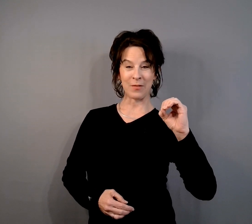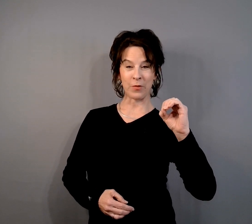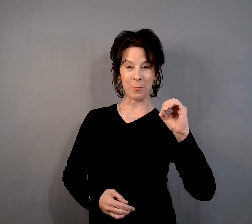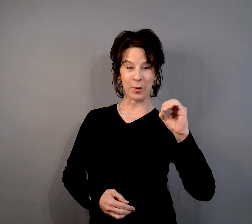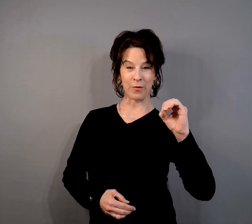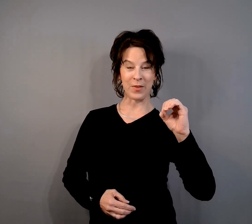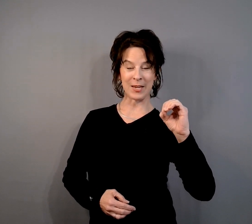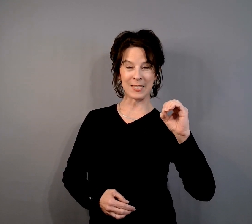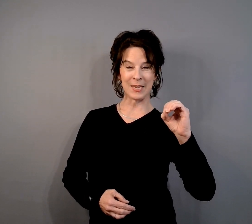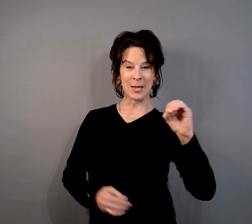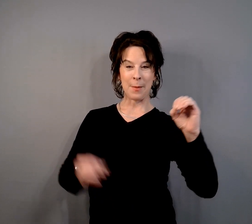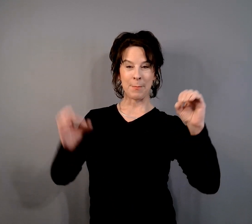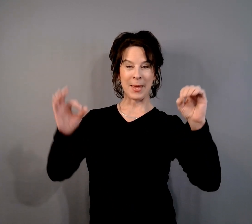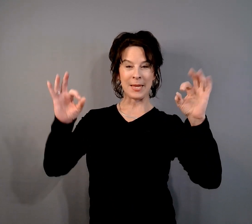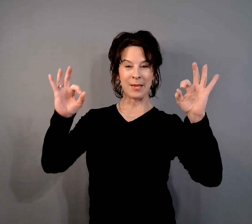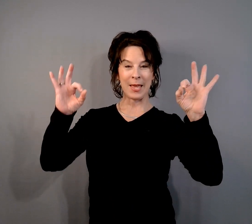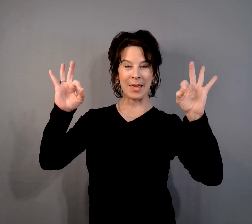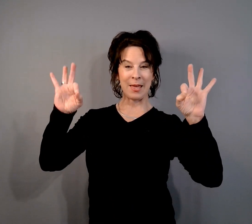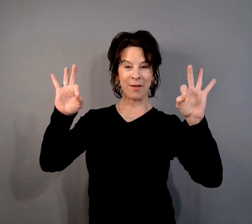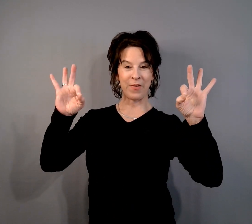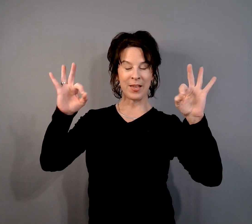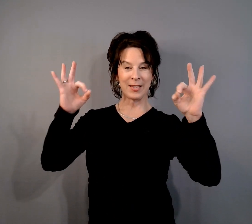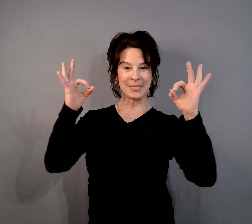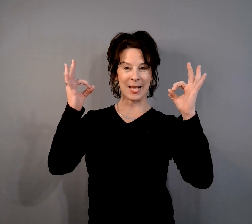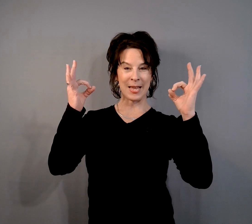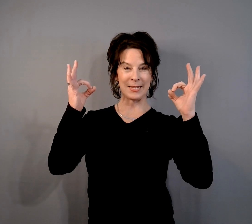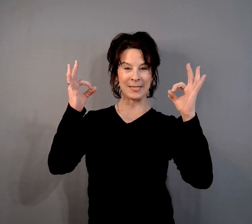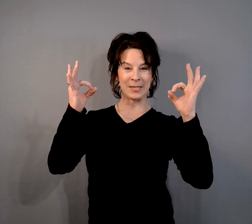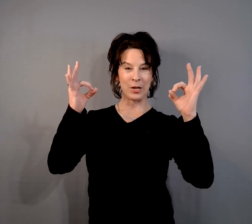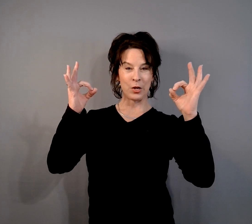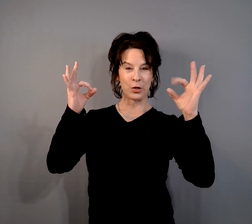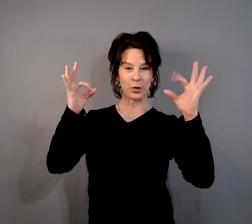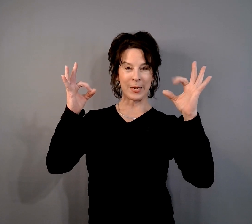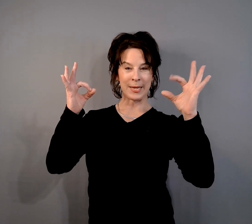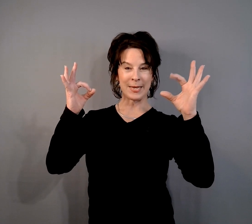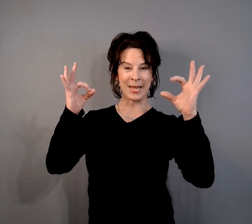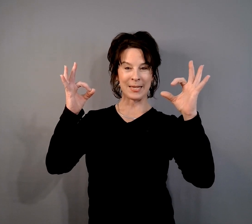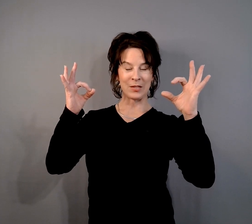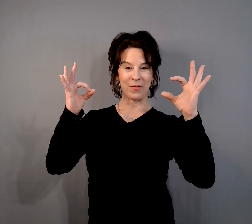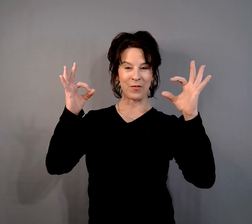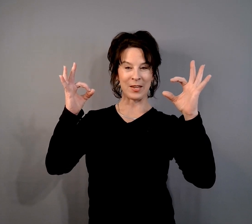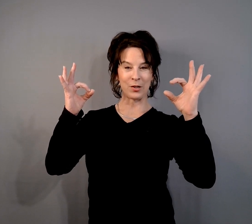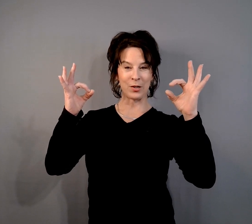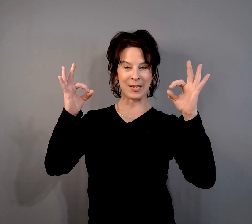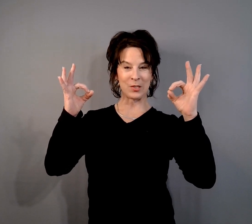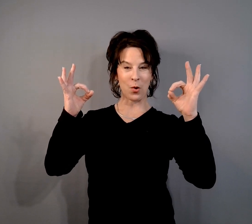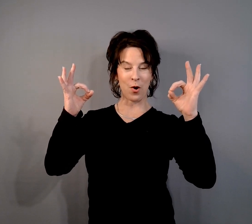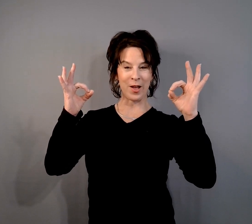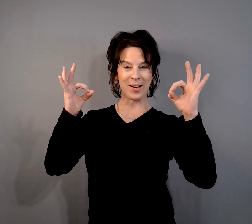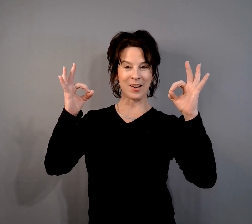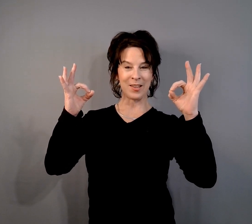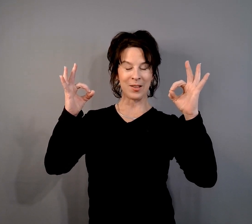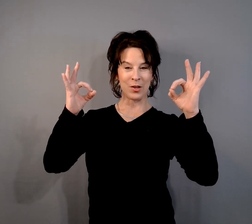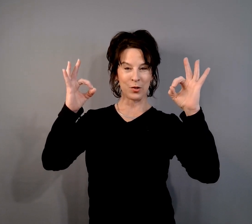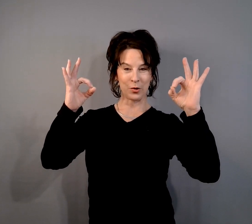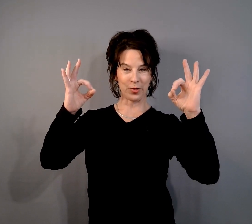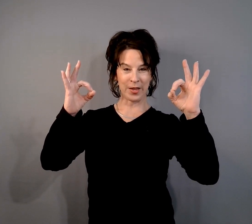For perfect, make F signs. Your index finger is on your